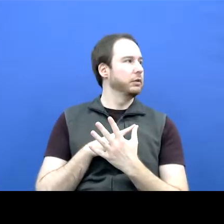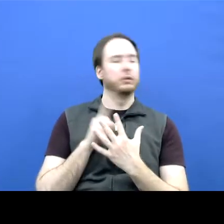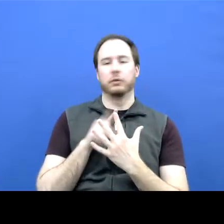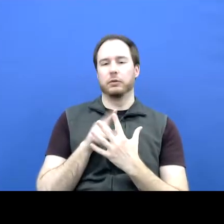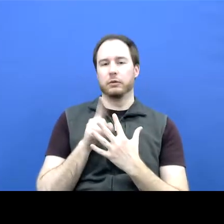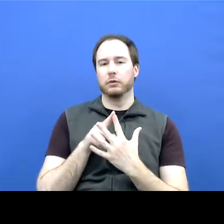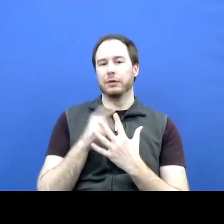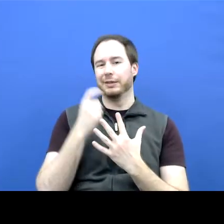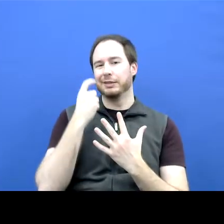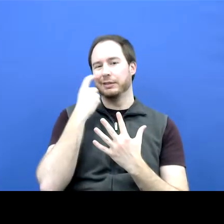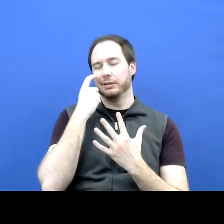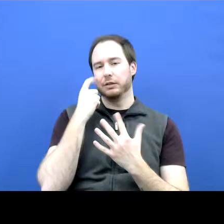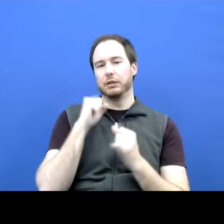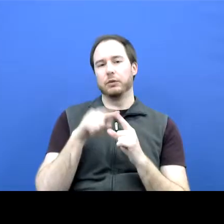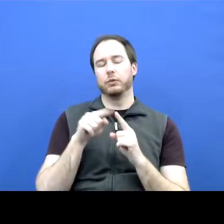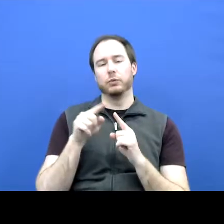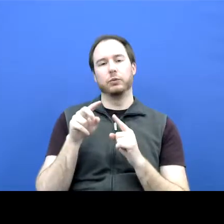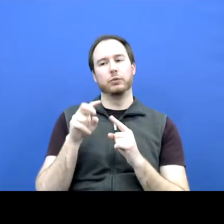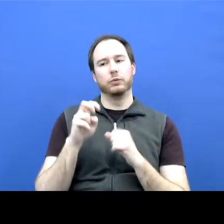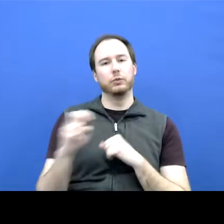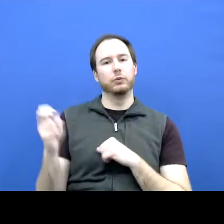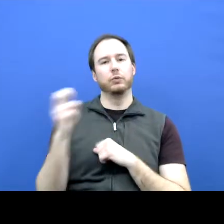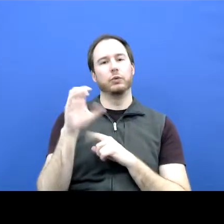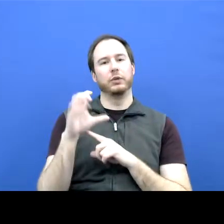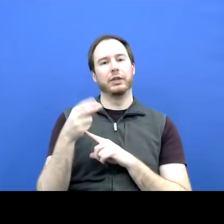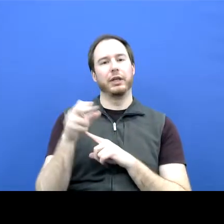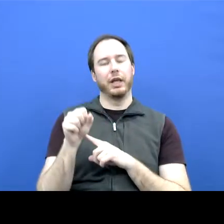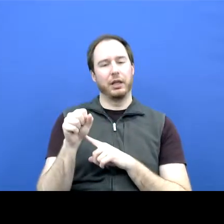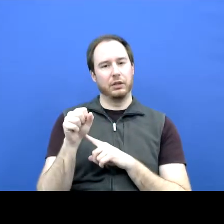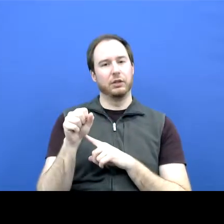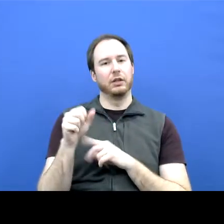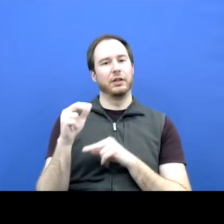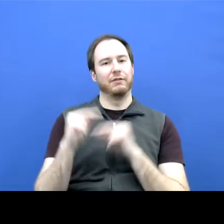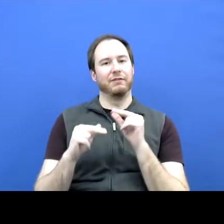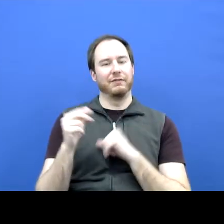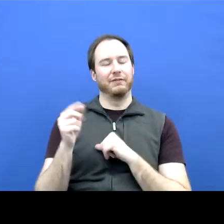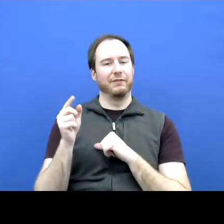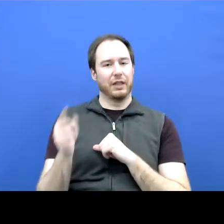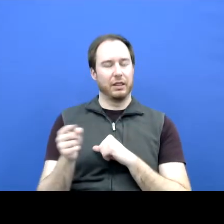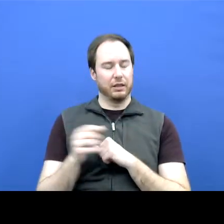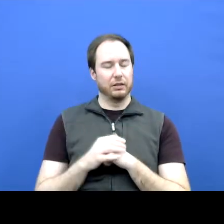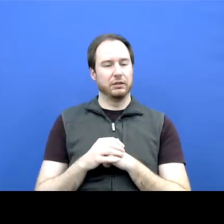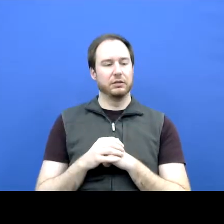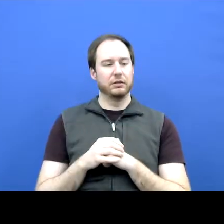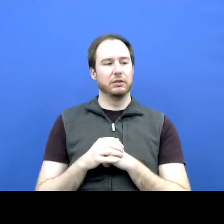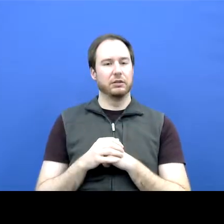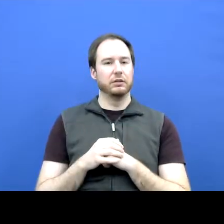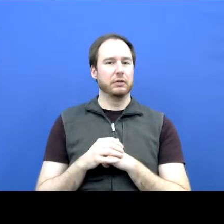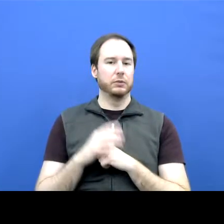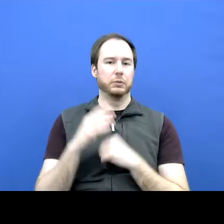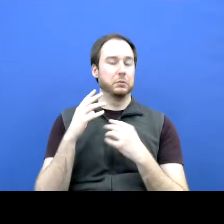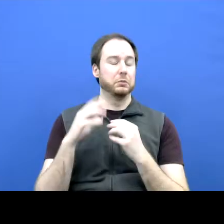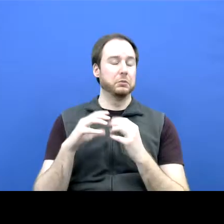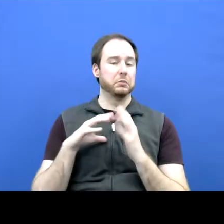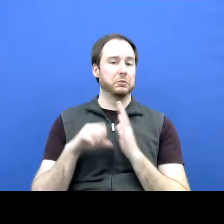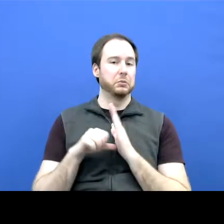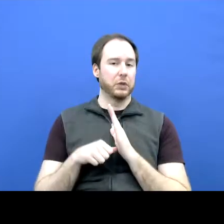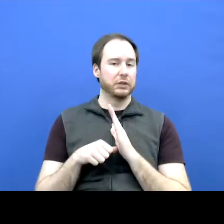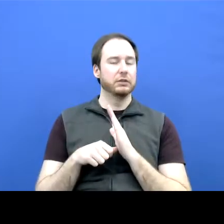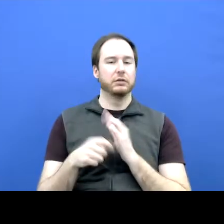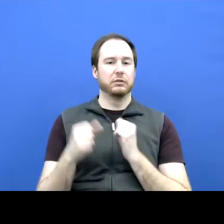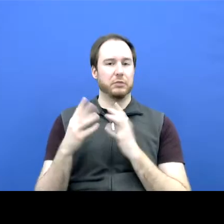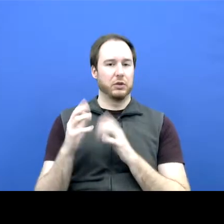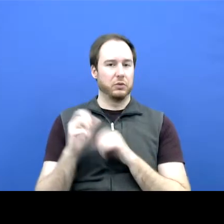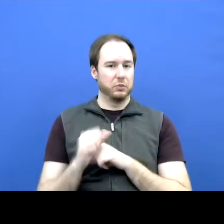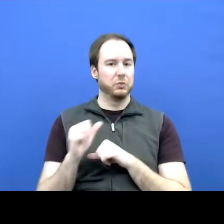Too long ago, I was able to tour the CHS facilities, and it's really pretty impressive. A lot of the